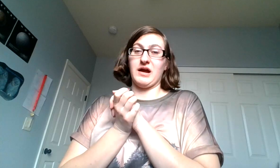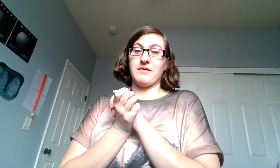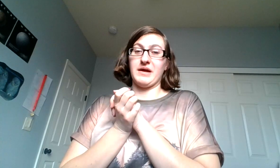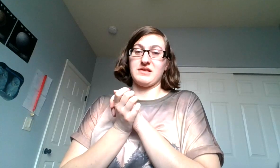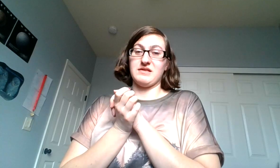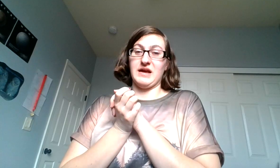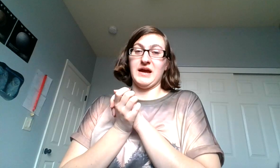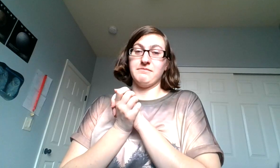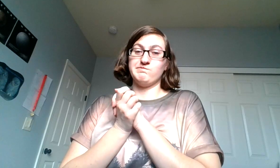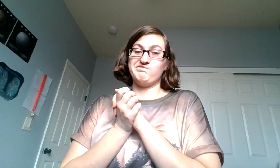to say?